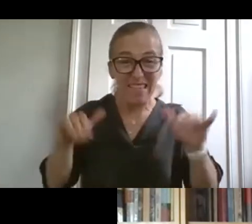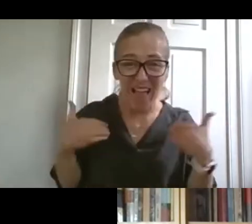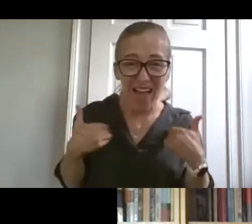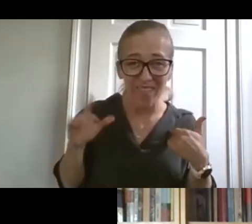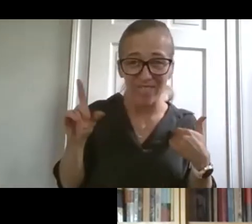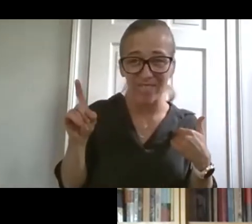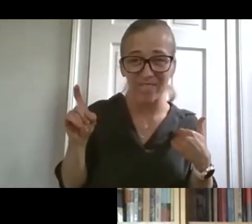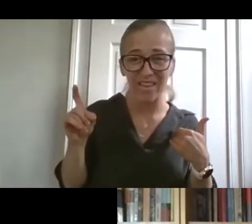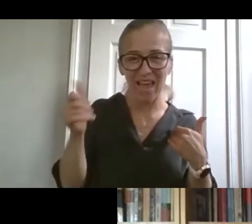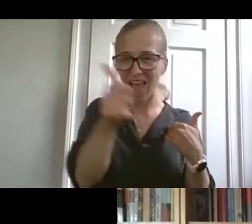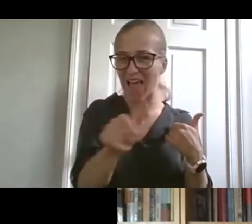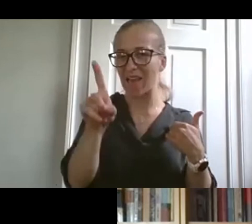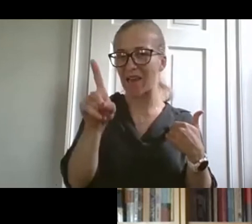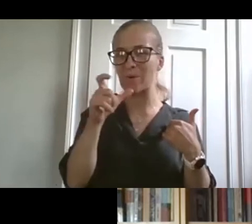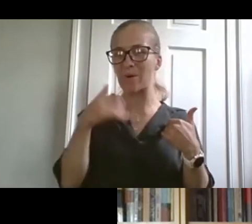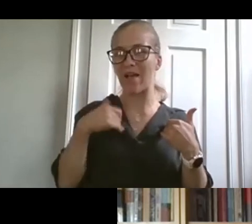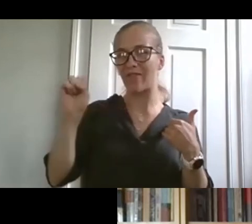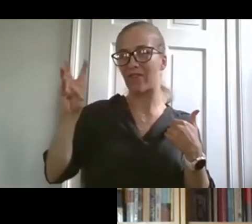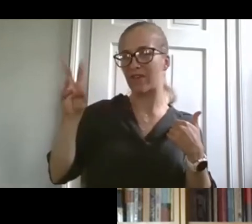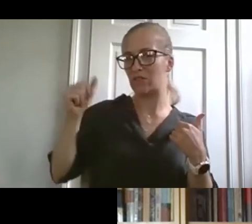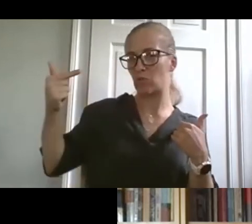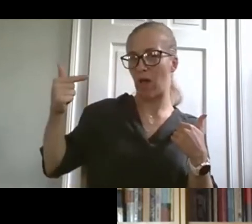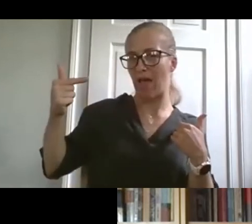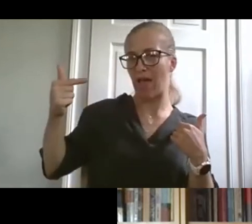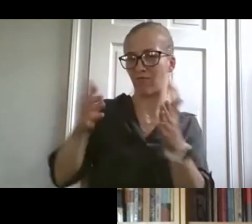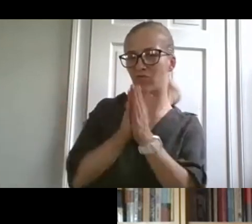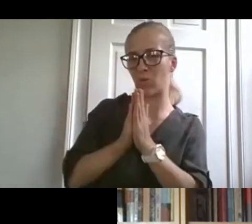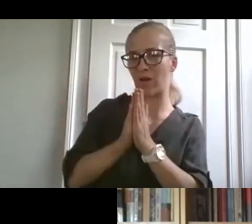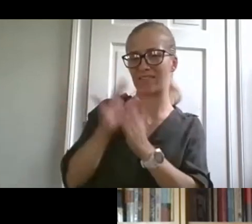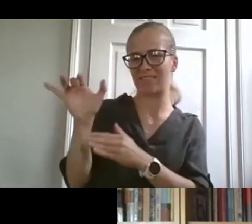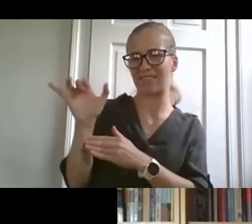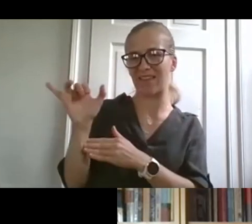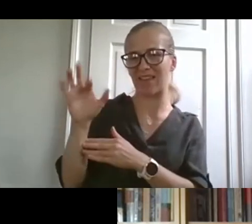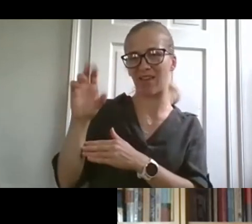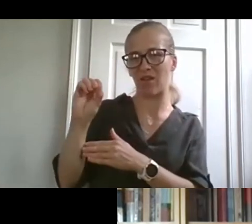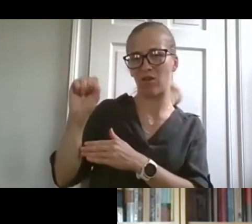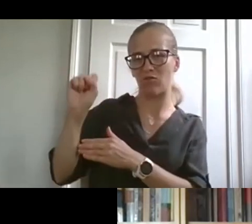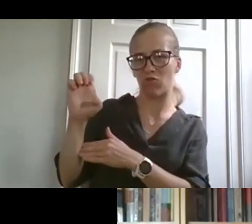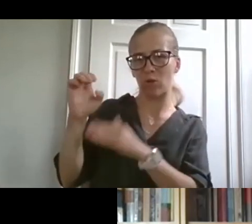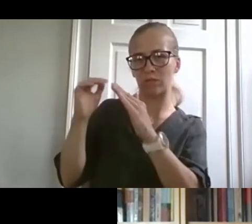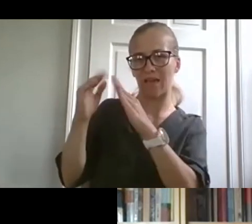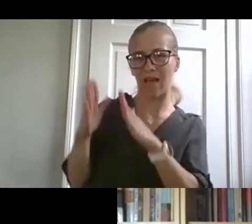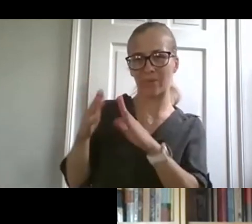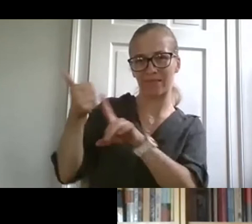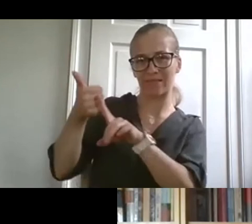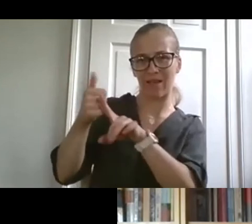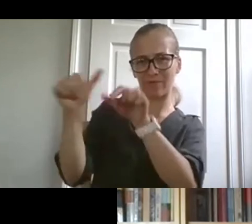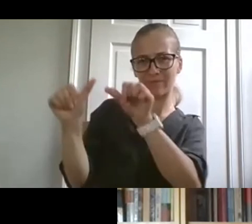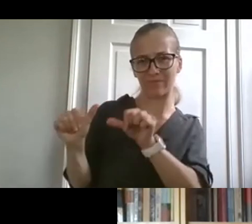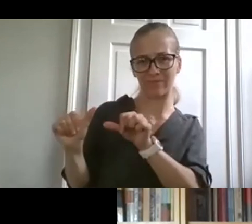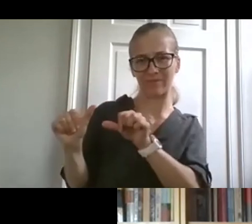house? Anyone who's putting in swag requests, I have to say that it's like the Rose Cottage. It's like the house. It's a magical